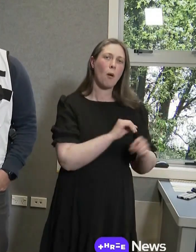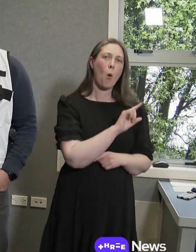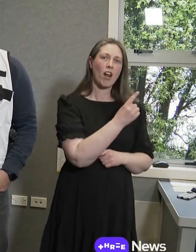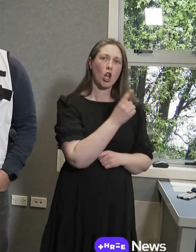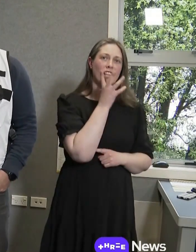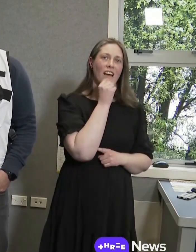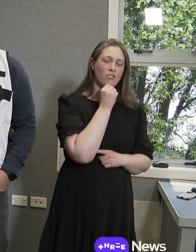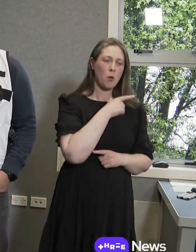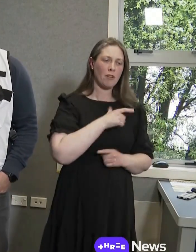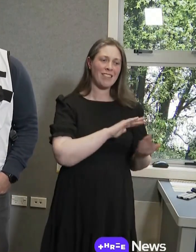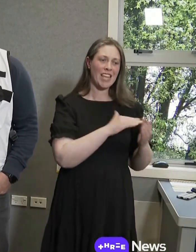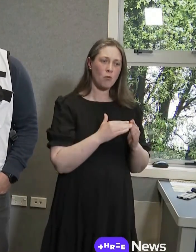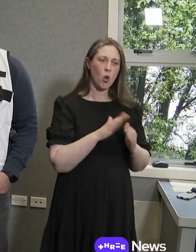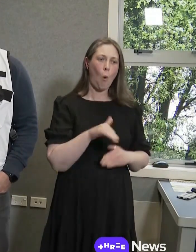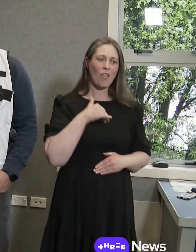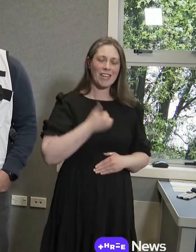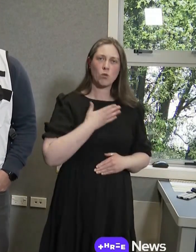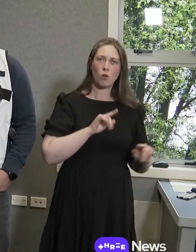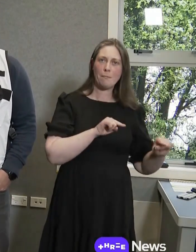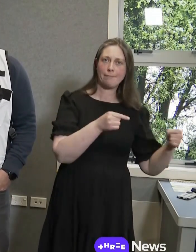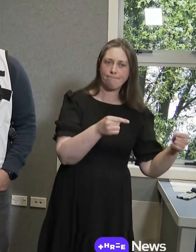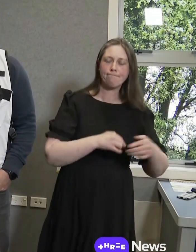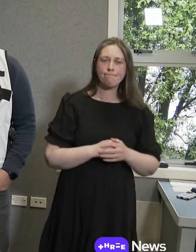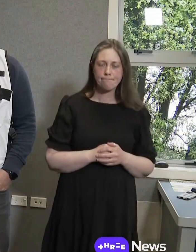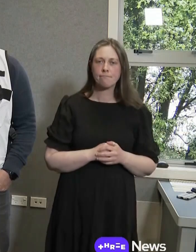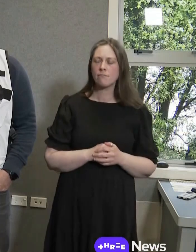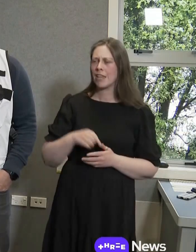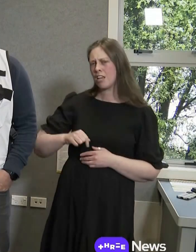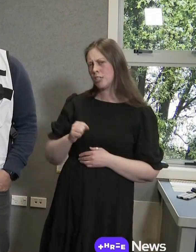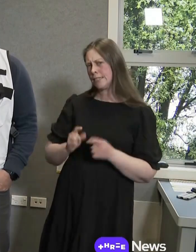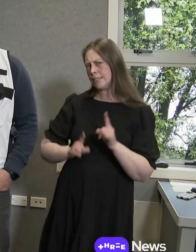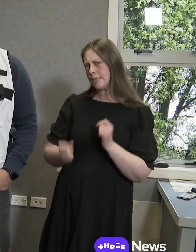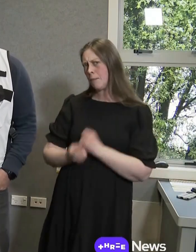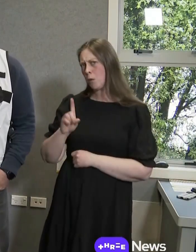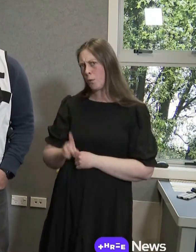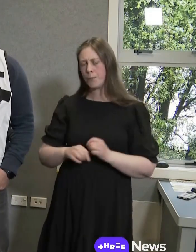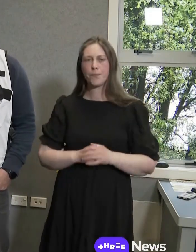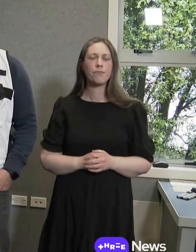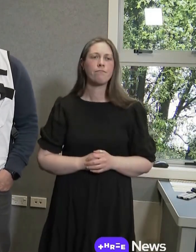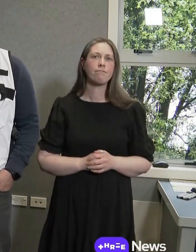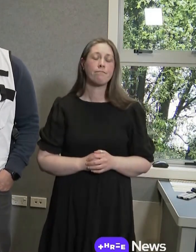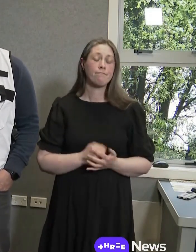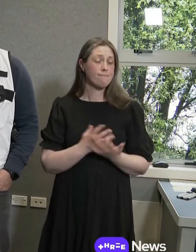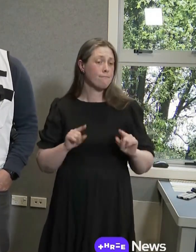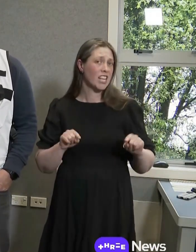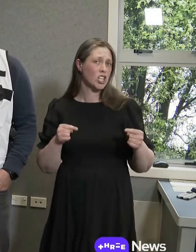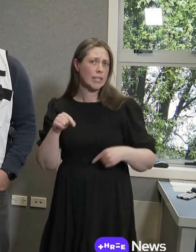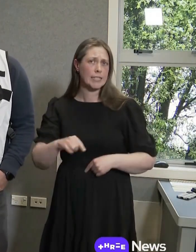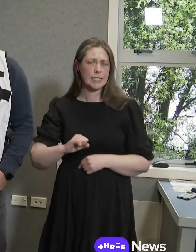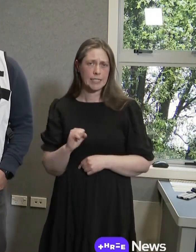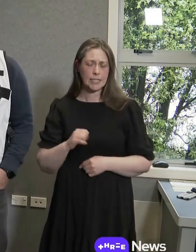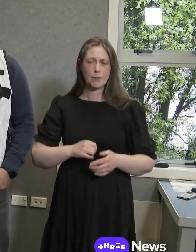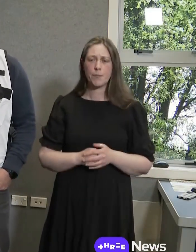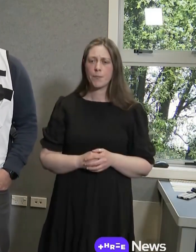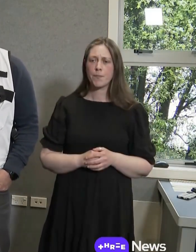that are happening to their communities at the moment. And what about here in Dunedin City? Look, challenges for us in Dunedin.